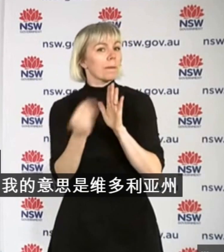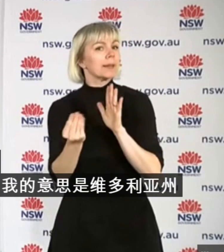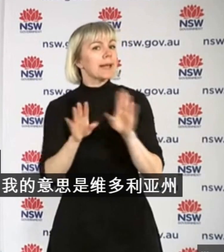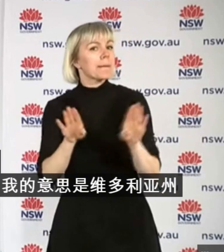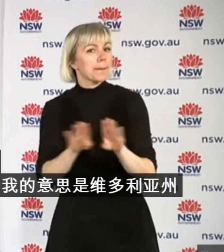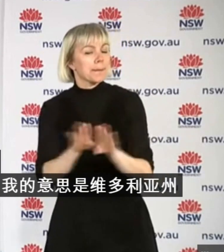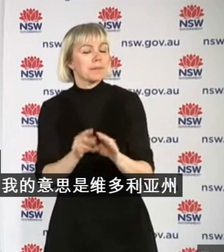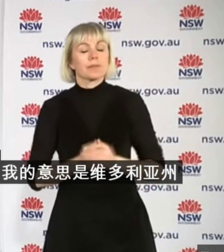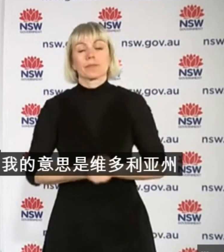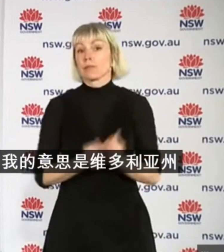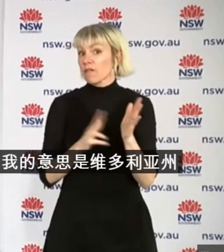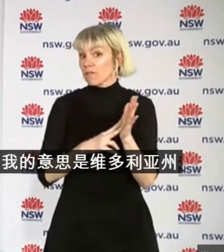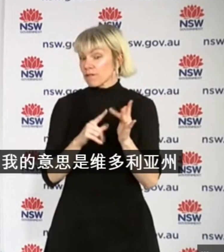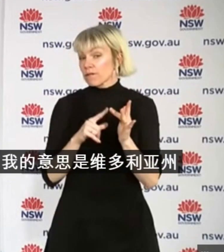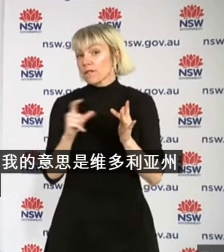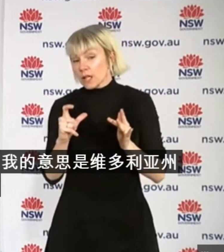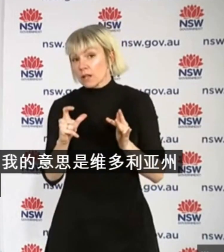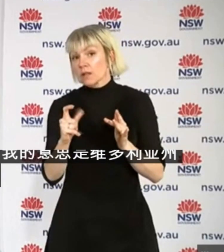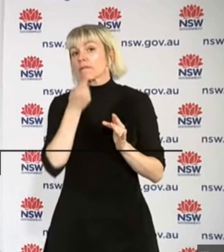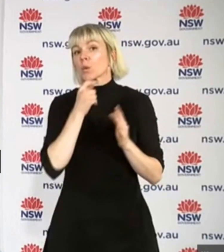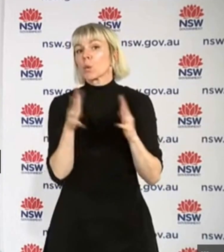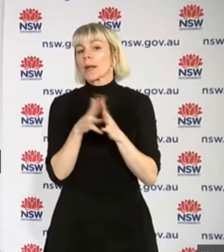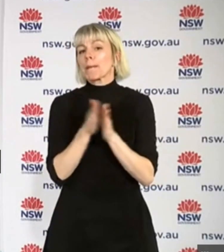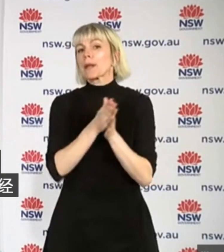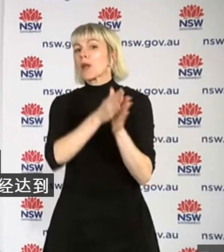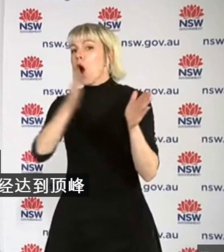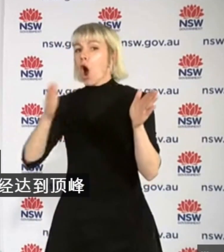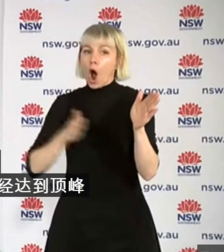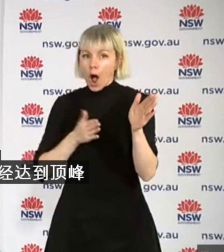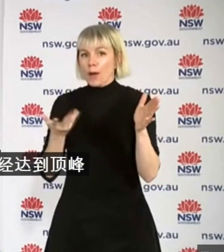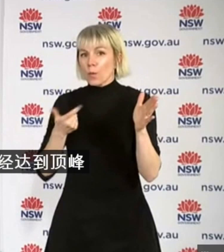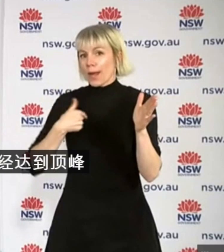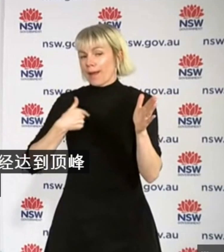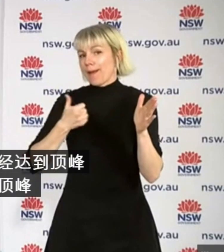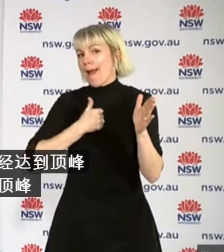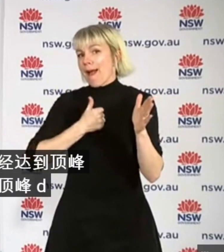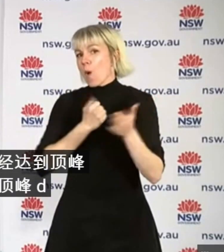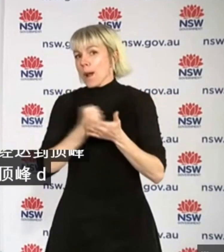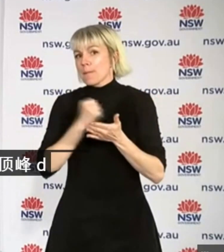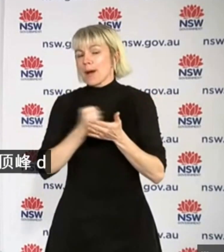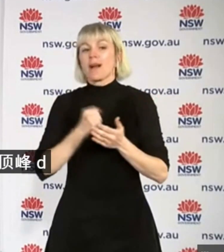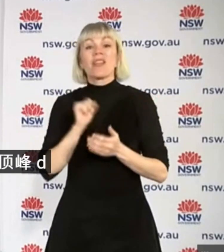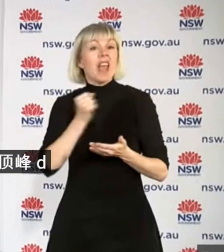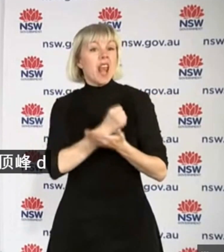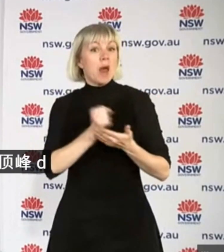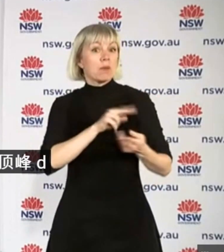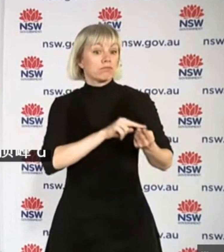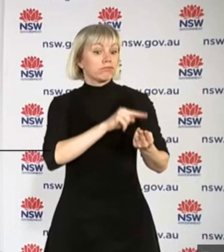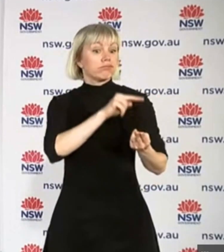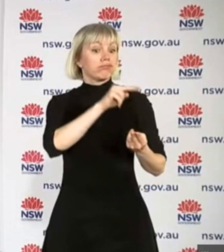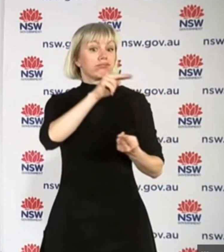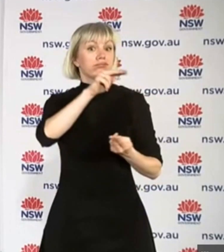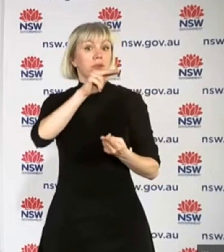mean, Victoria comparably is a couple of weeks behind us. I'm not sure whether they've peaked or not. They probably haven't yet peaked in their cases,